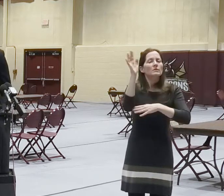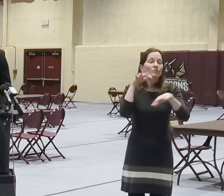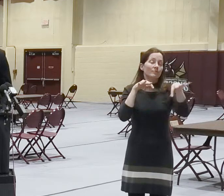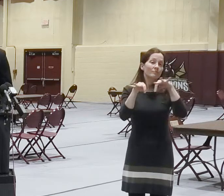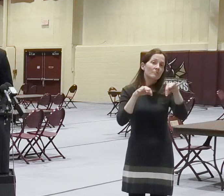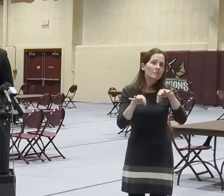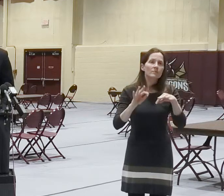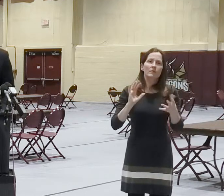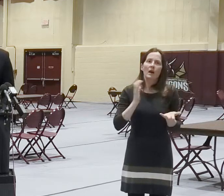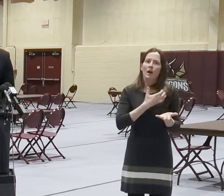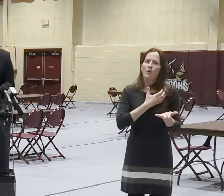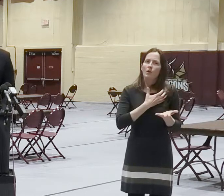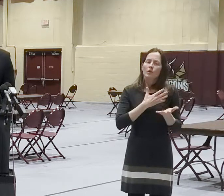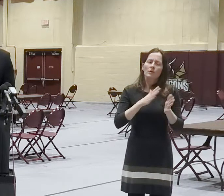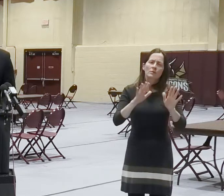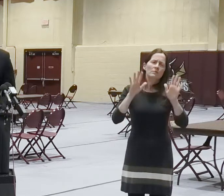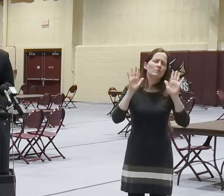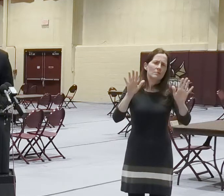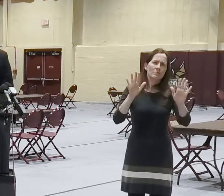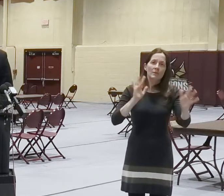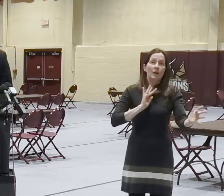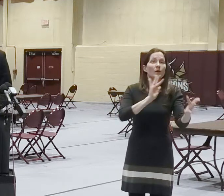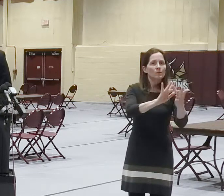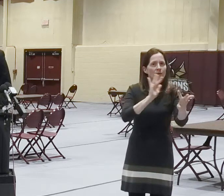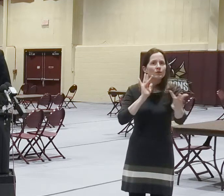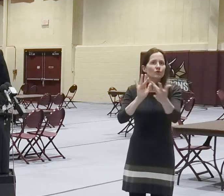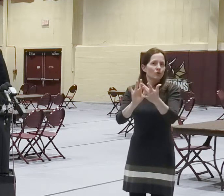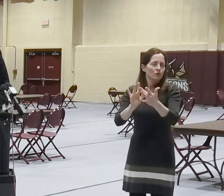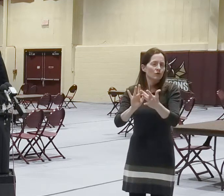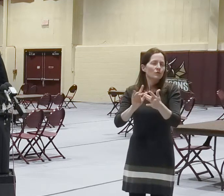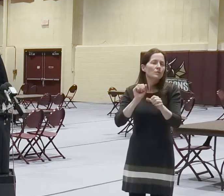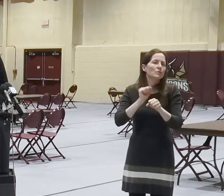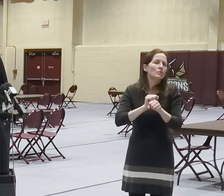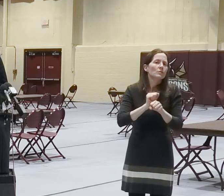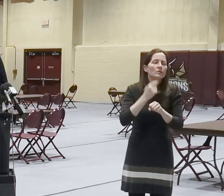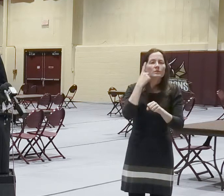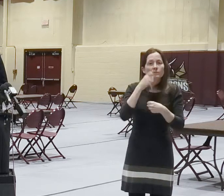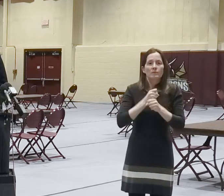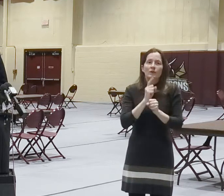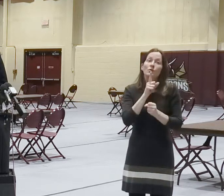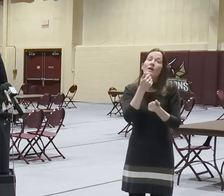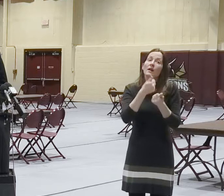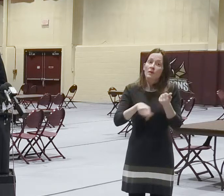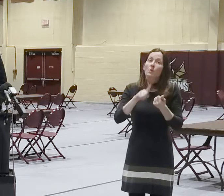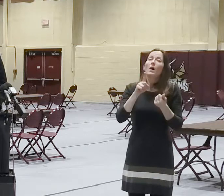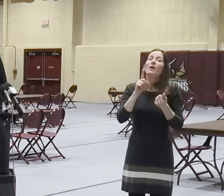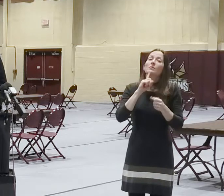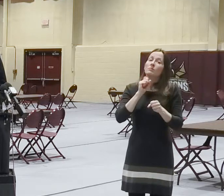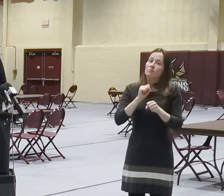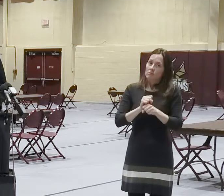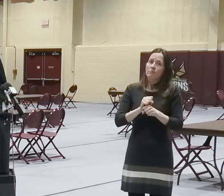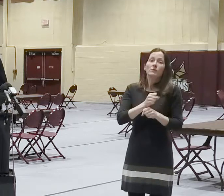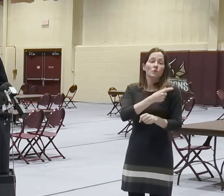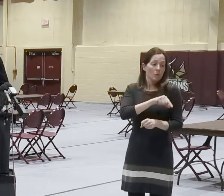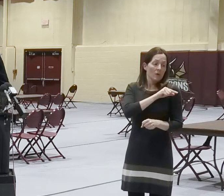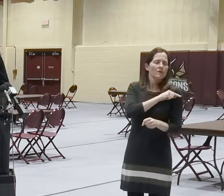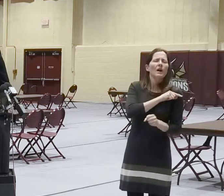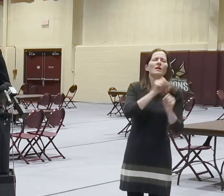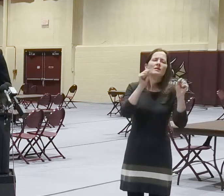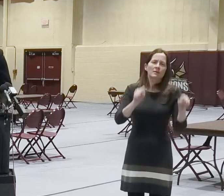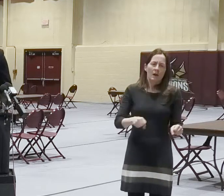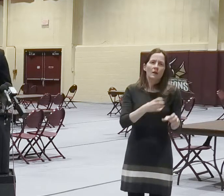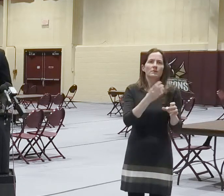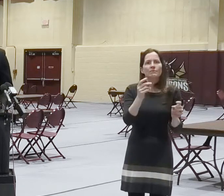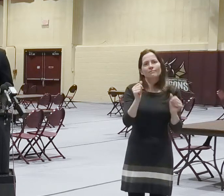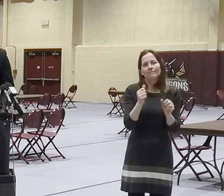outreach efforts to ensure that all who are eligible will be able to get the vaccine.